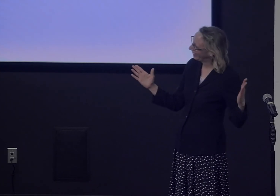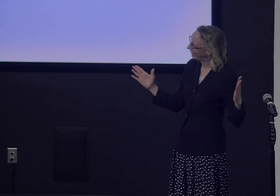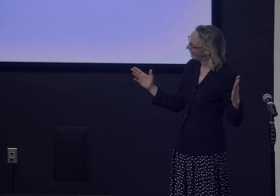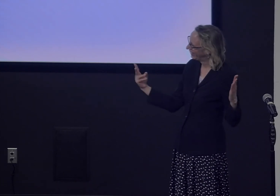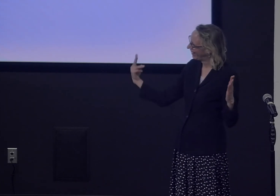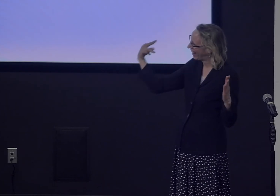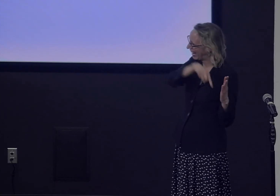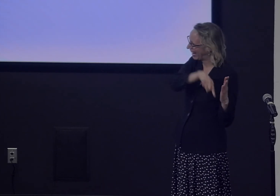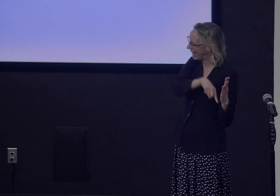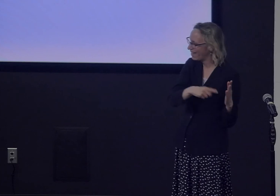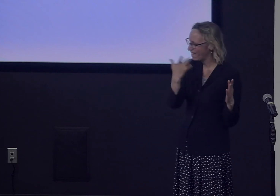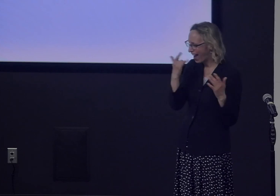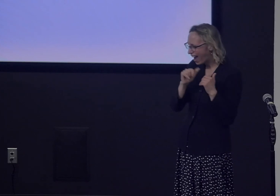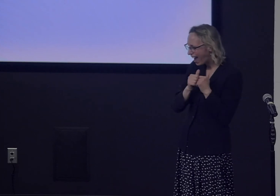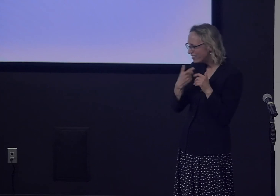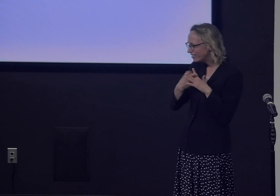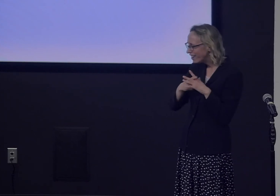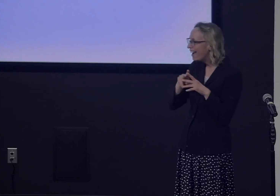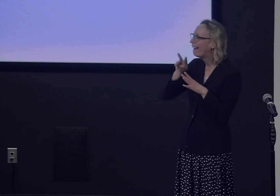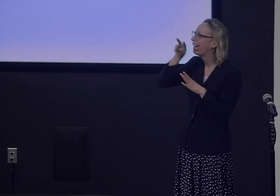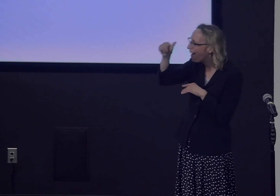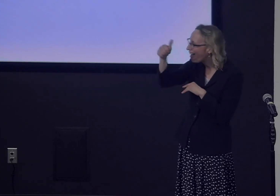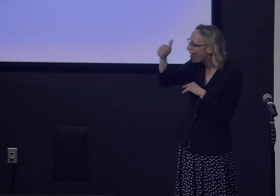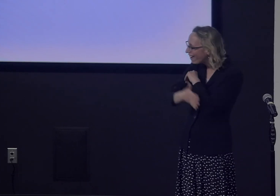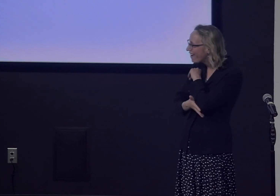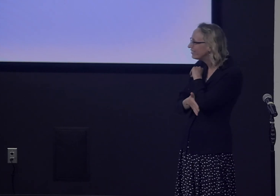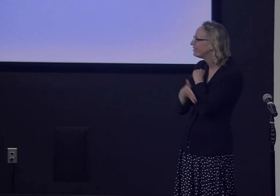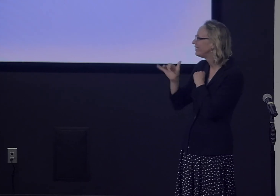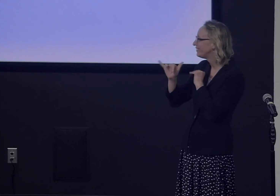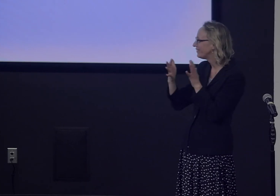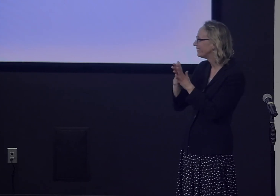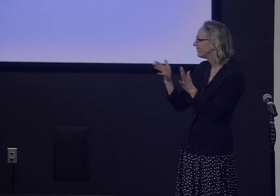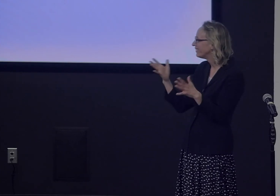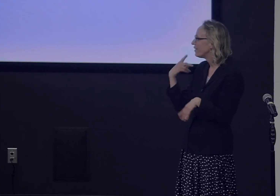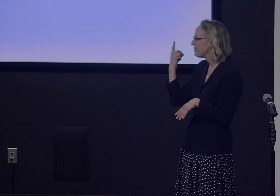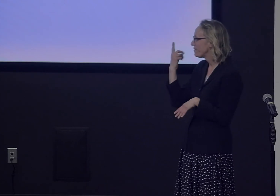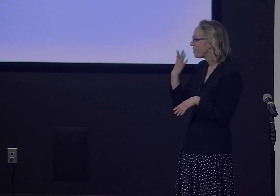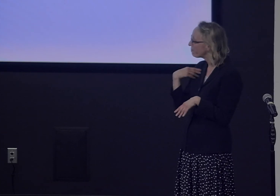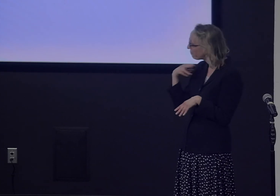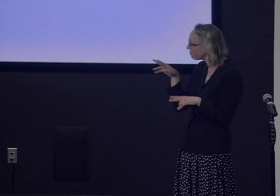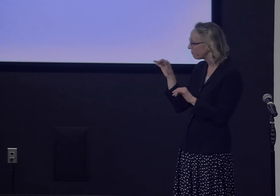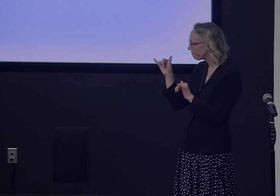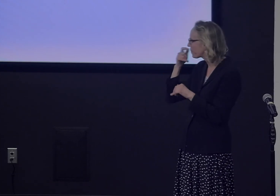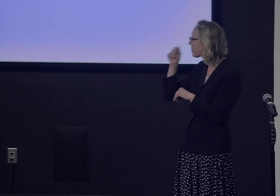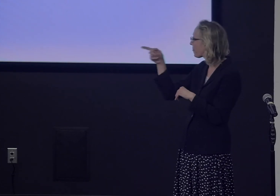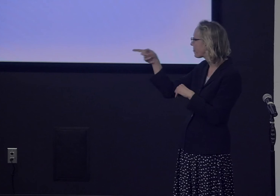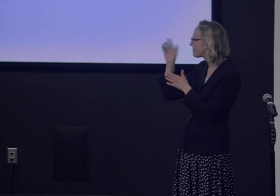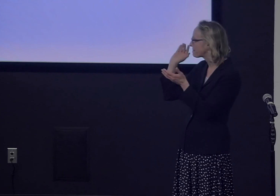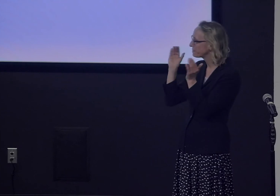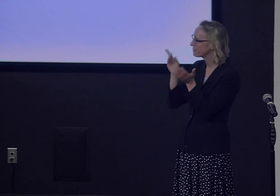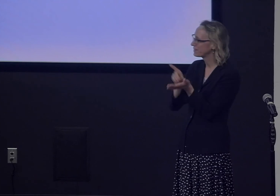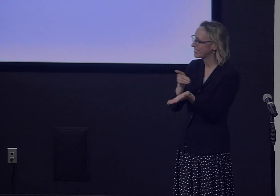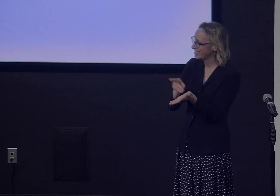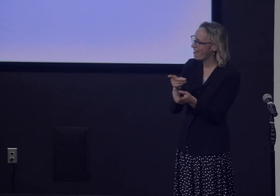Not just looking at a short moment in time, but going back into history, seeing what happened at those moments, as well as